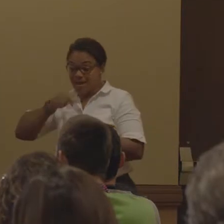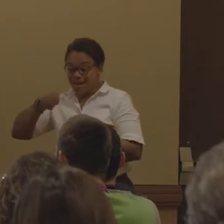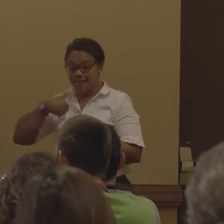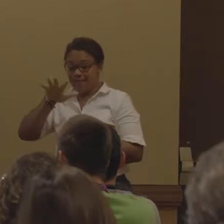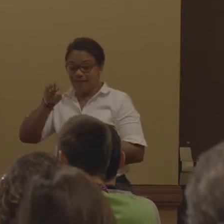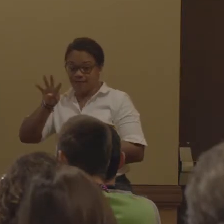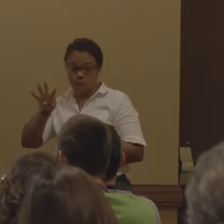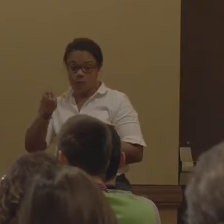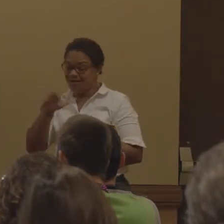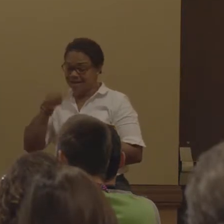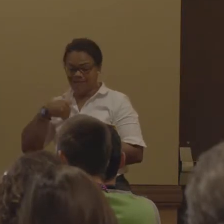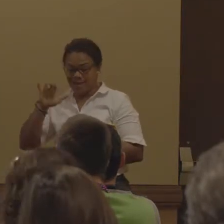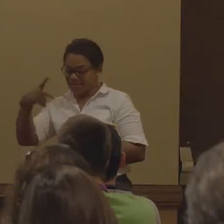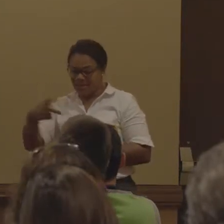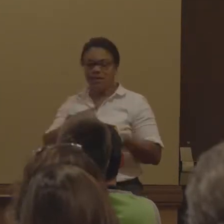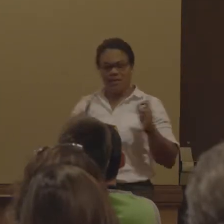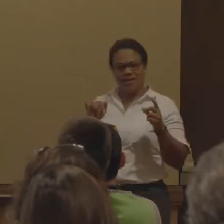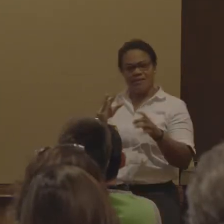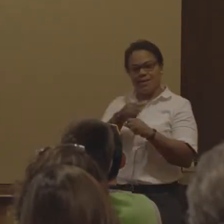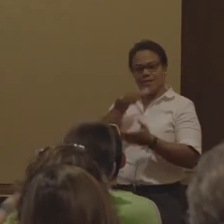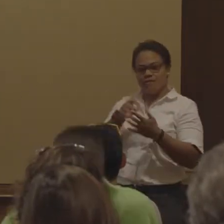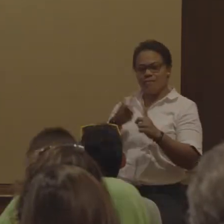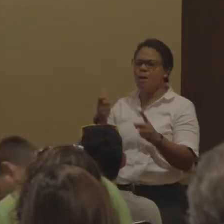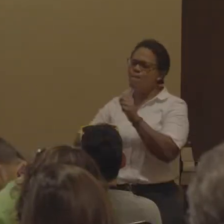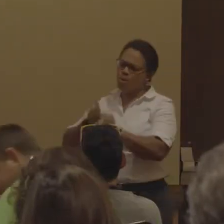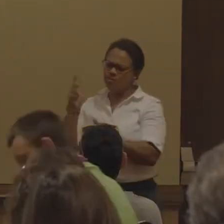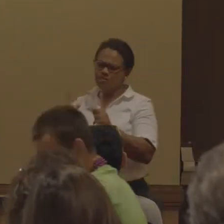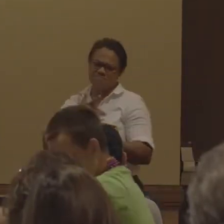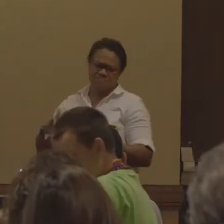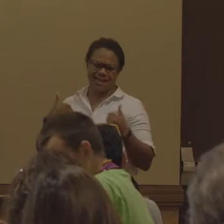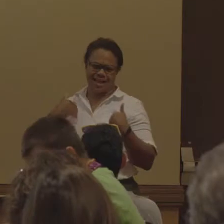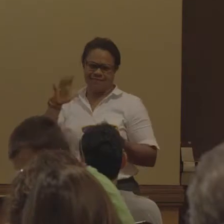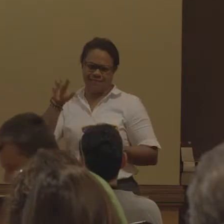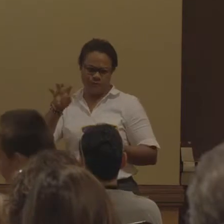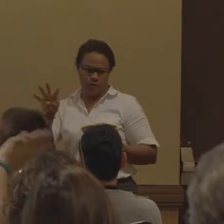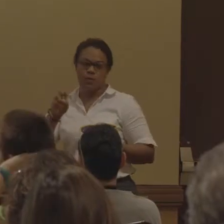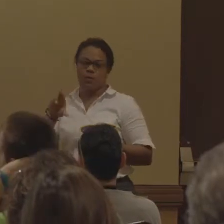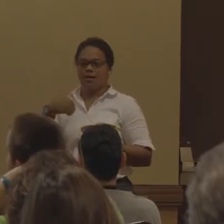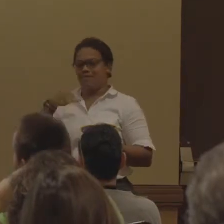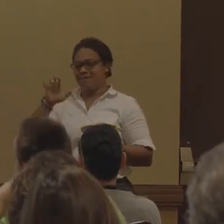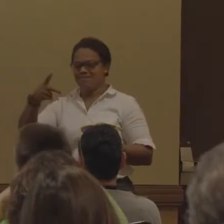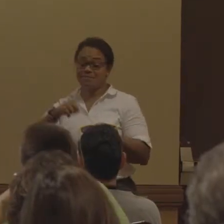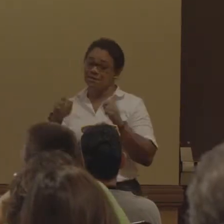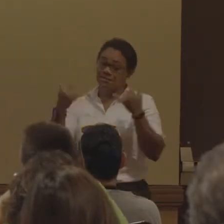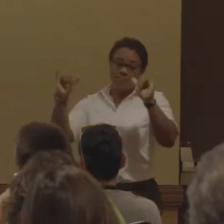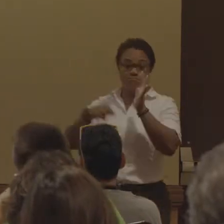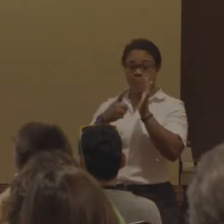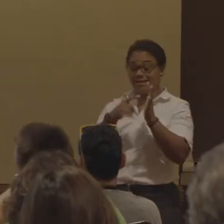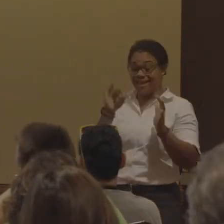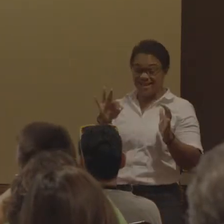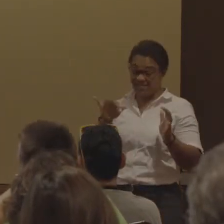Okay? Most everybody we work with has that 504 or IEP either, but still there's that caveat that even if they are regarded as